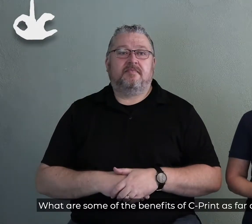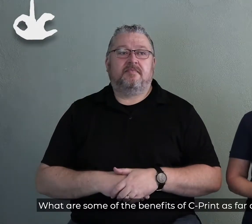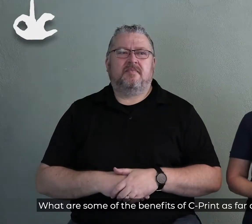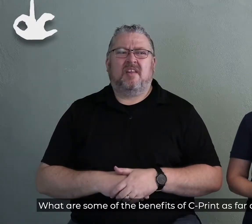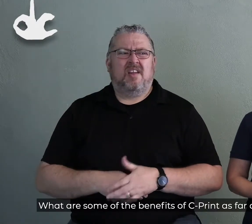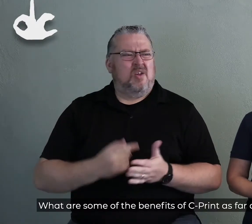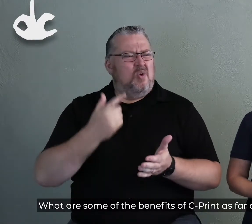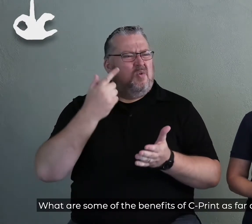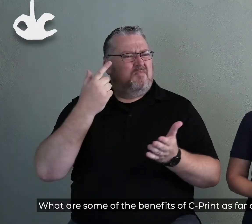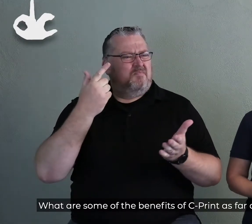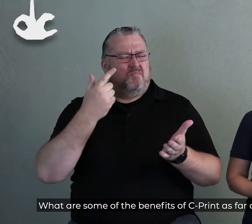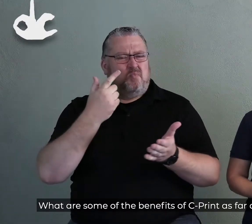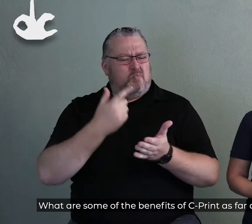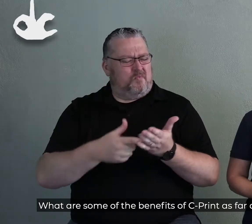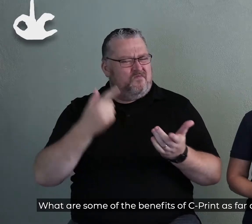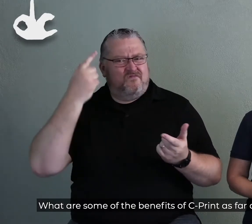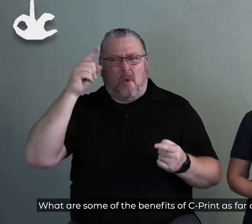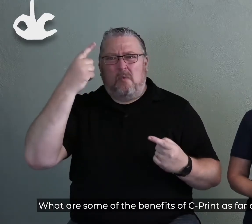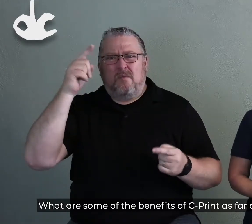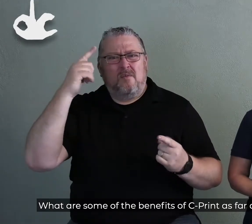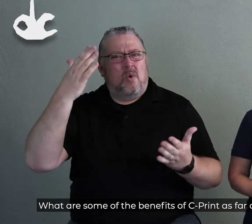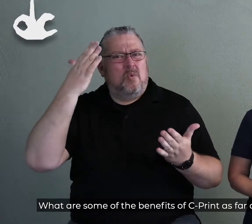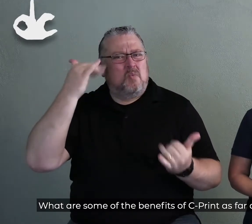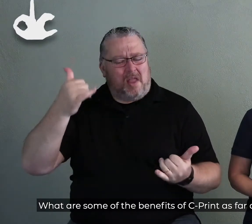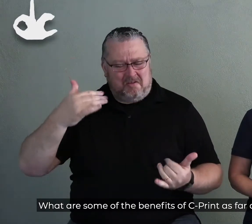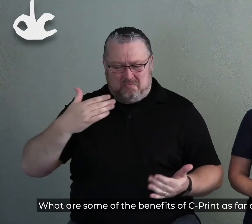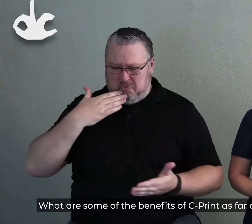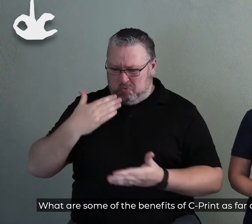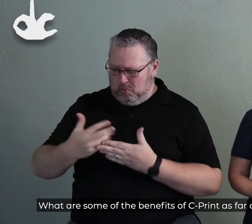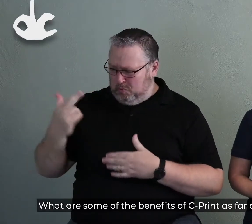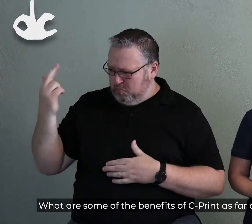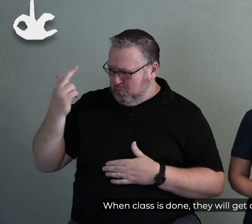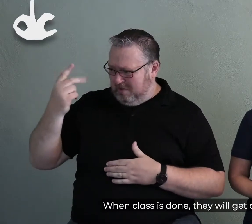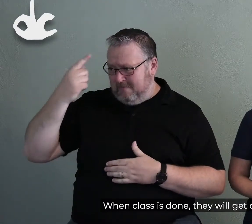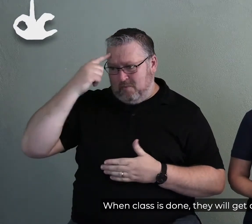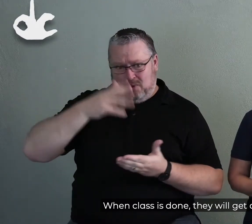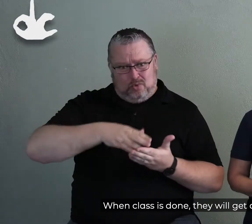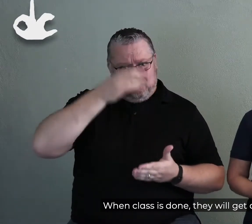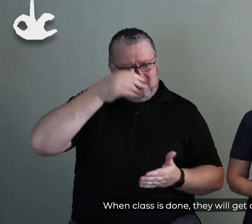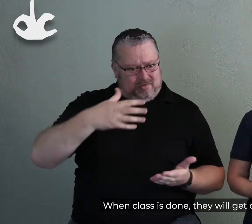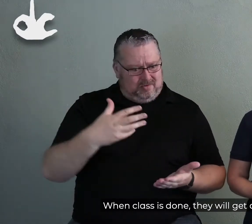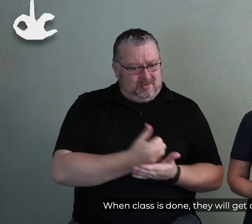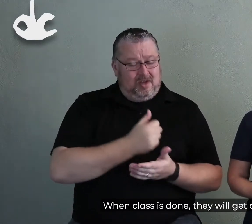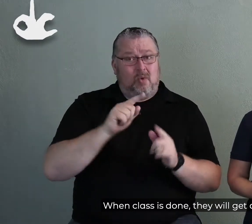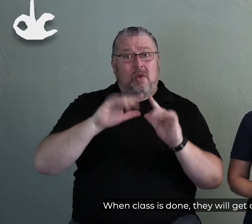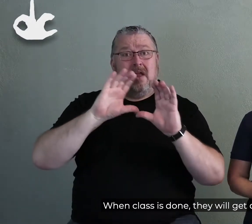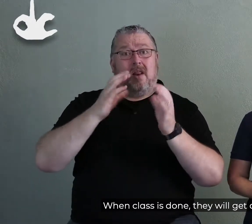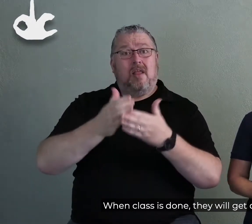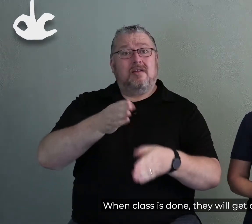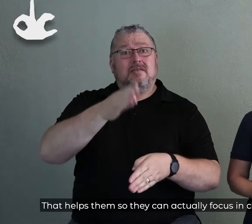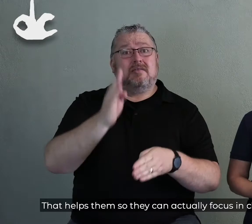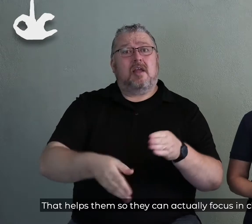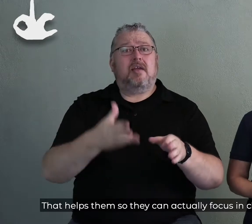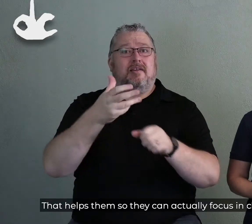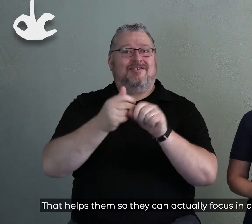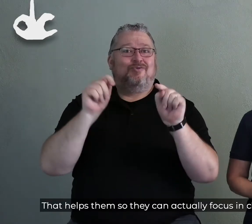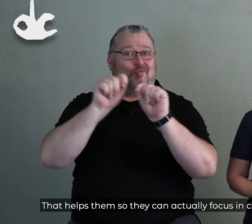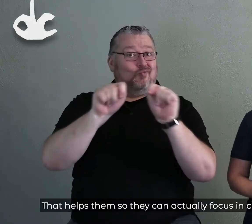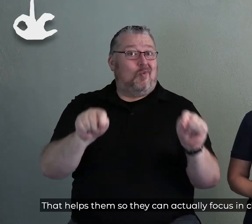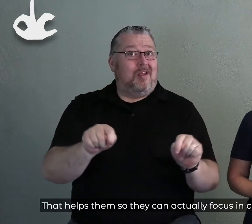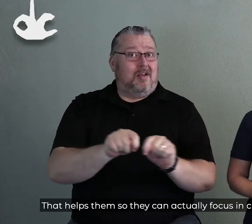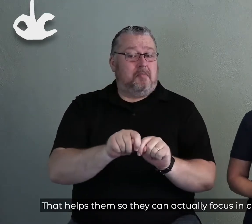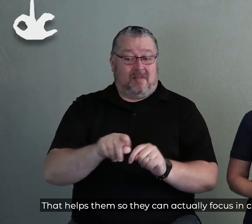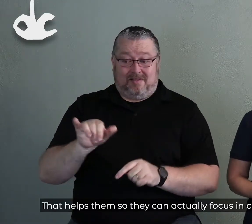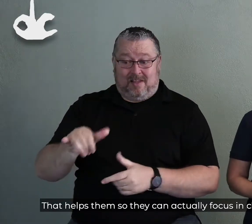What are some of the benefits of CPrint as far as from a student's perspective? When class is done, they'll get a transcript.